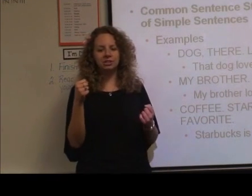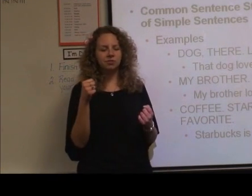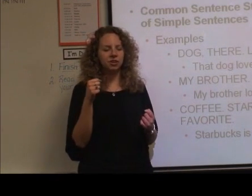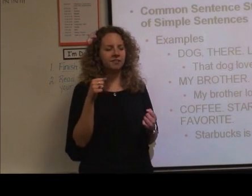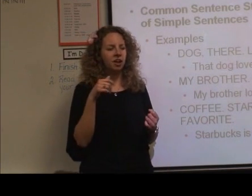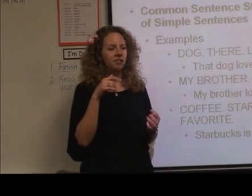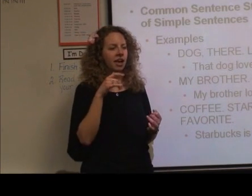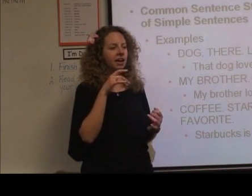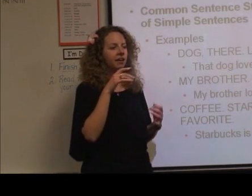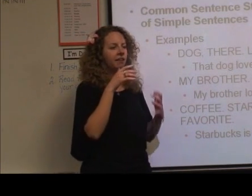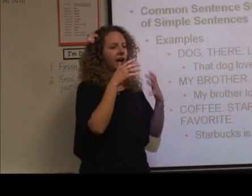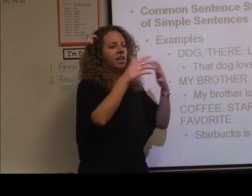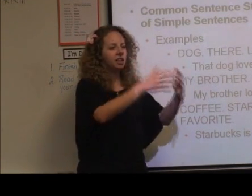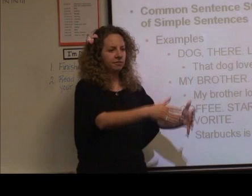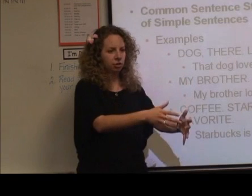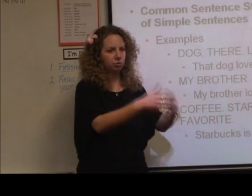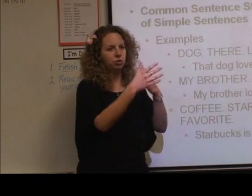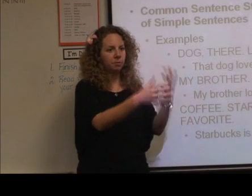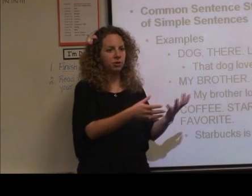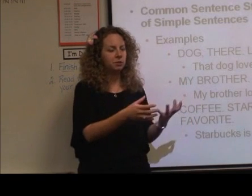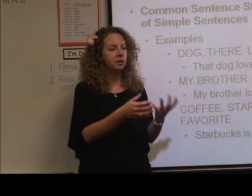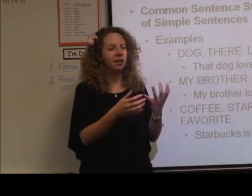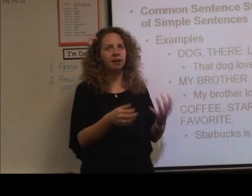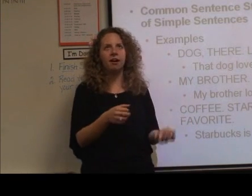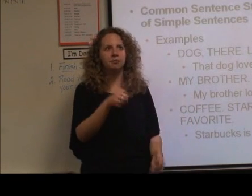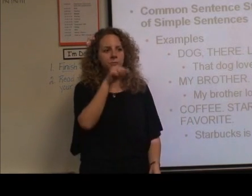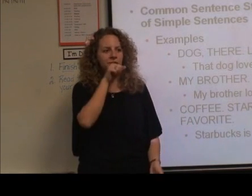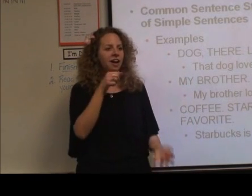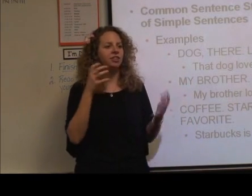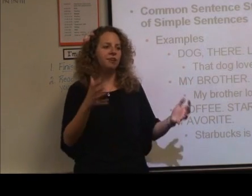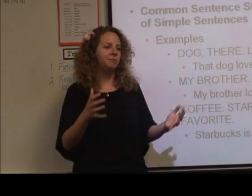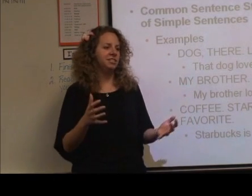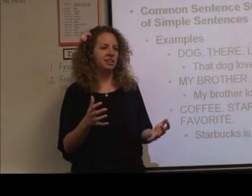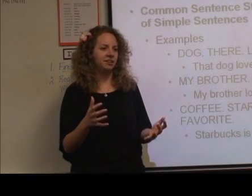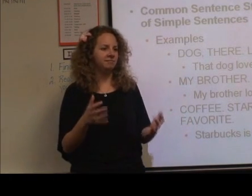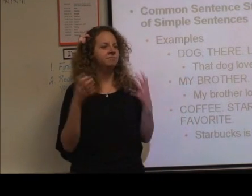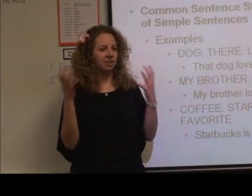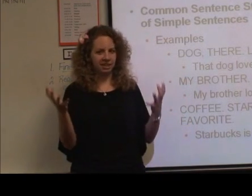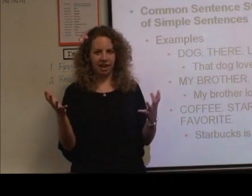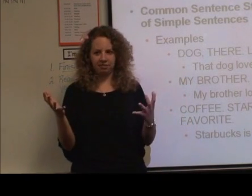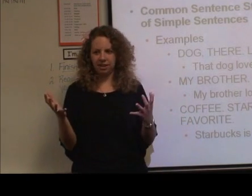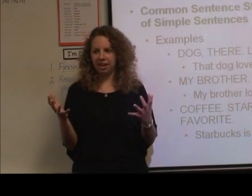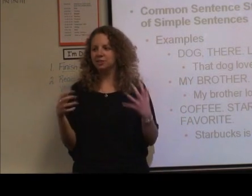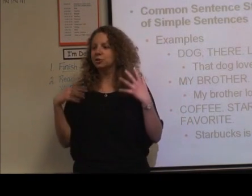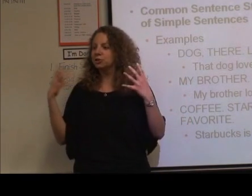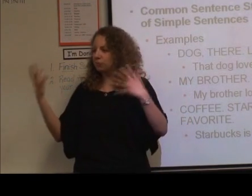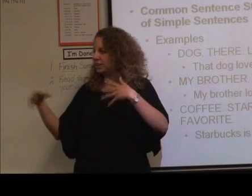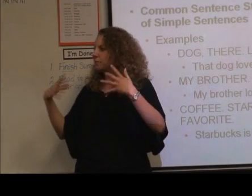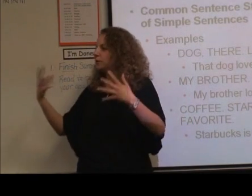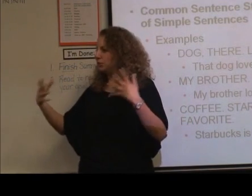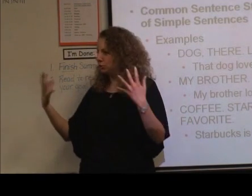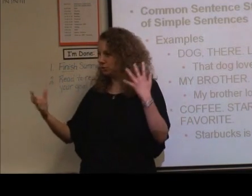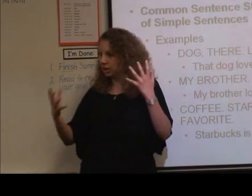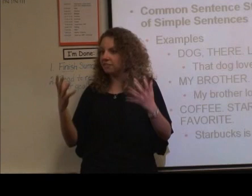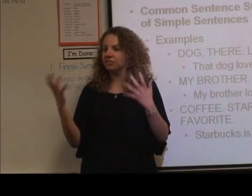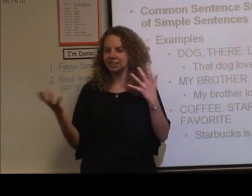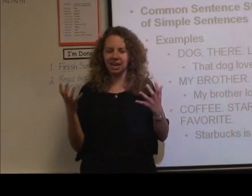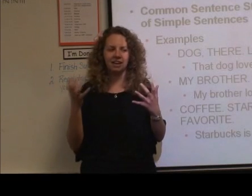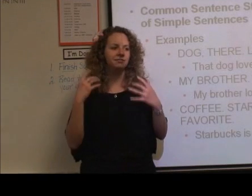this for love, not like I love you to a person, but like, oh, I love pizza, like that, okay? So the way that we would use love like that,